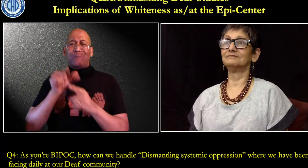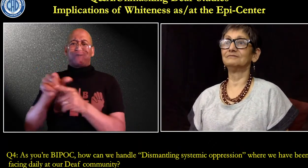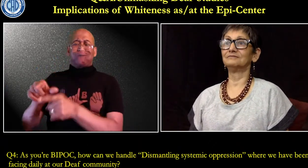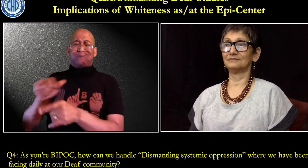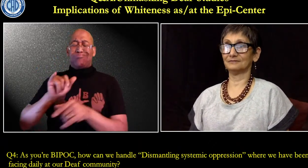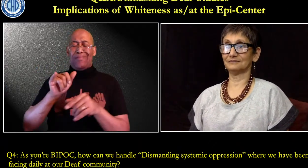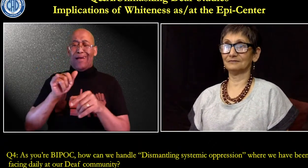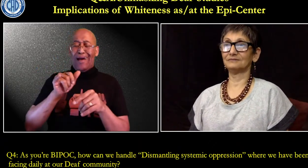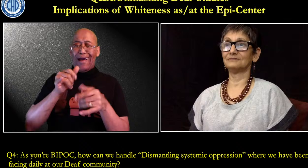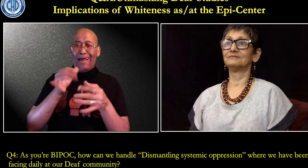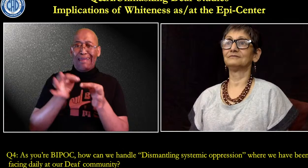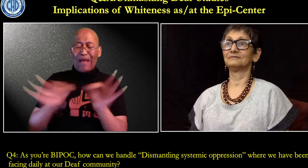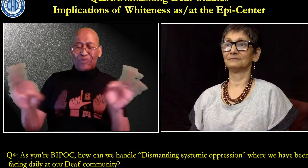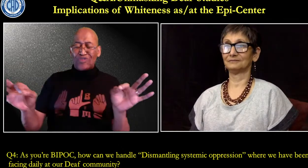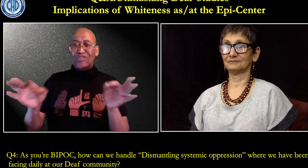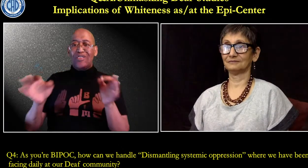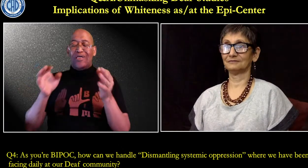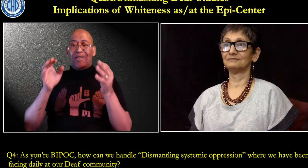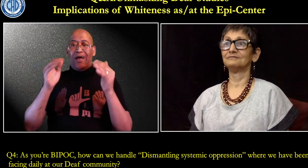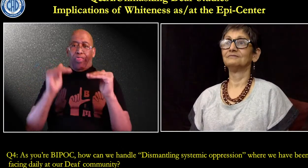the teachers,